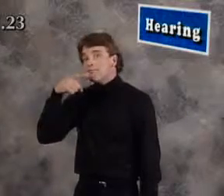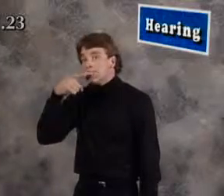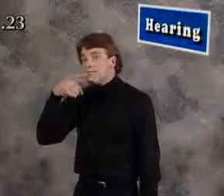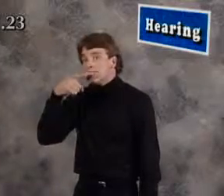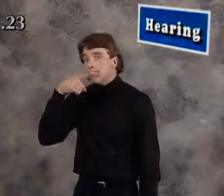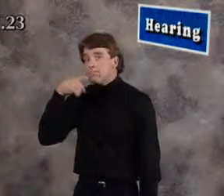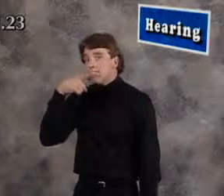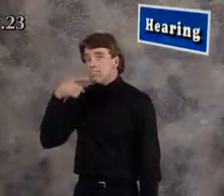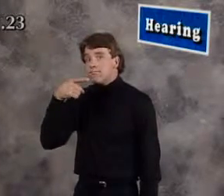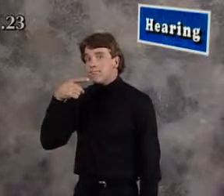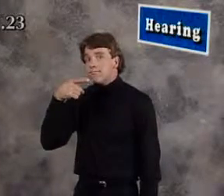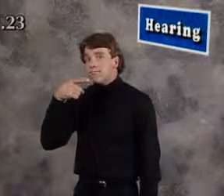Hearing.